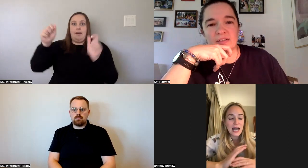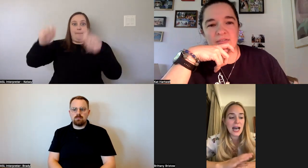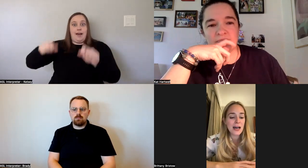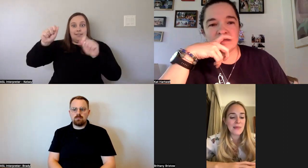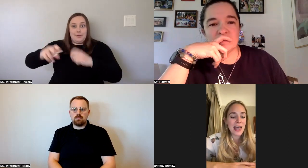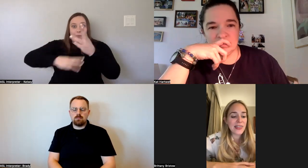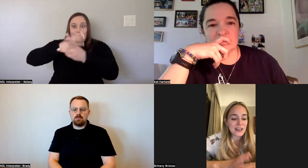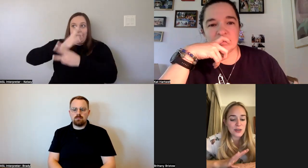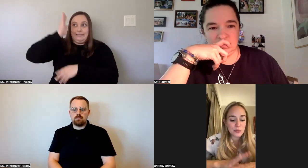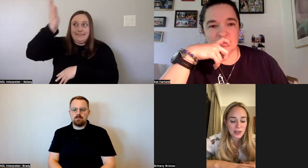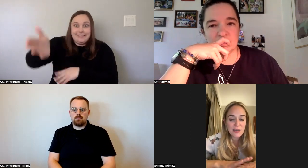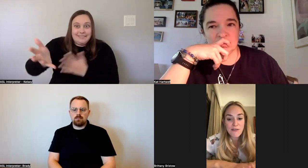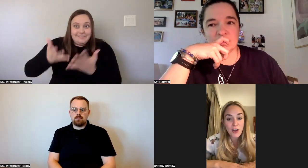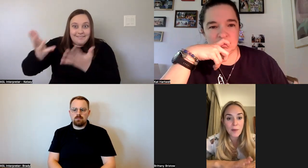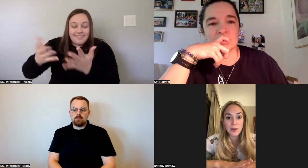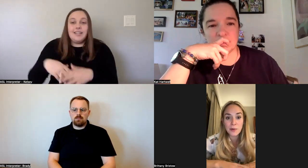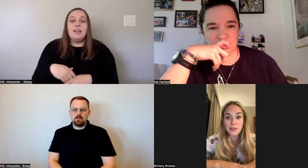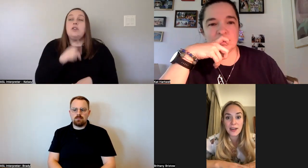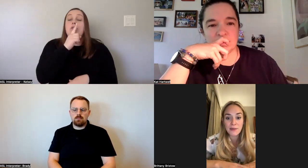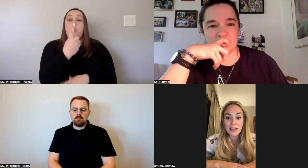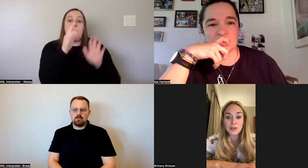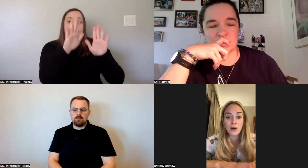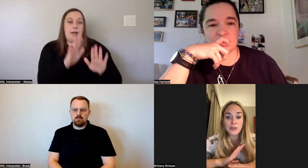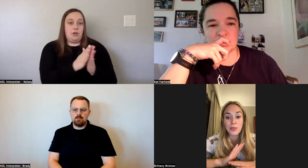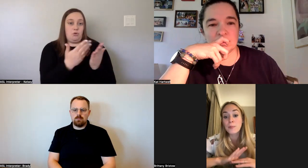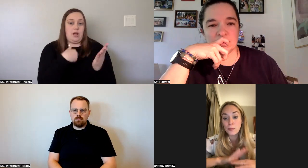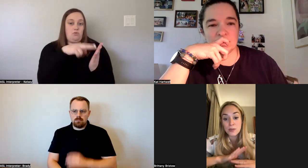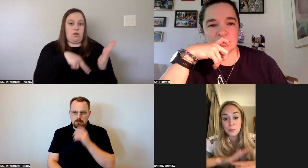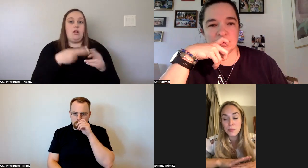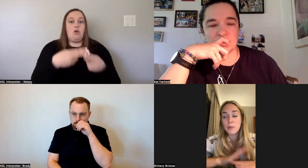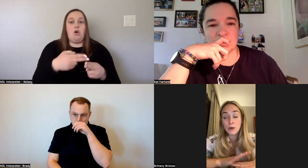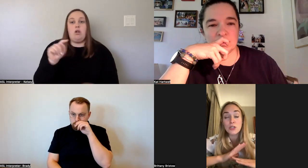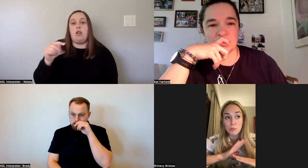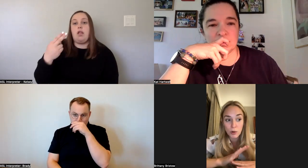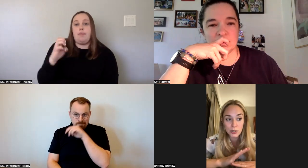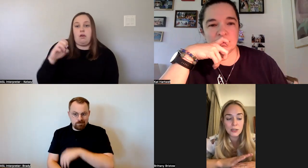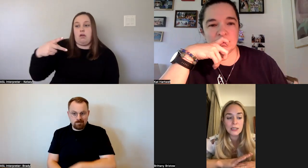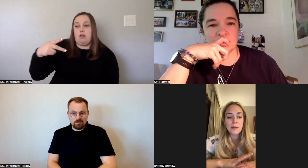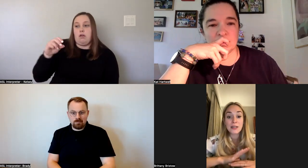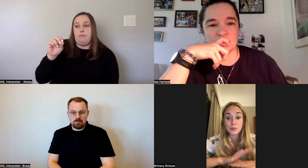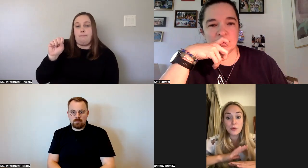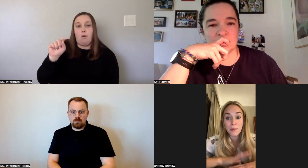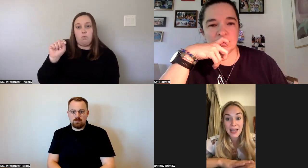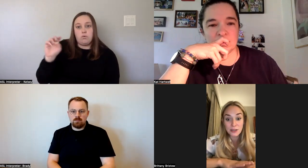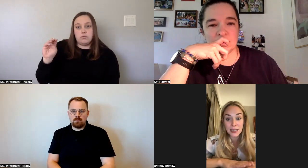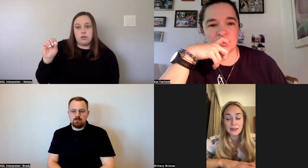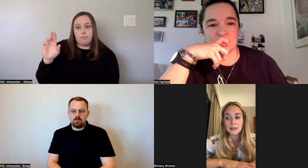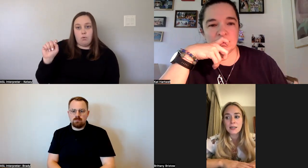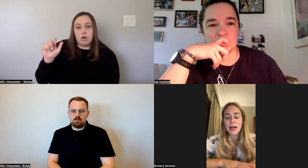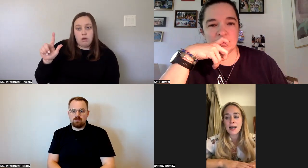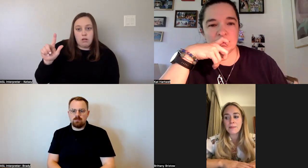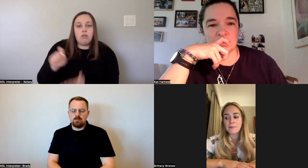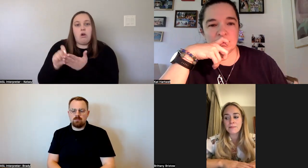be. And there's a really phenomenal book that I read called The Post Mortal by Drew